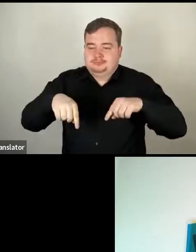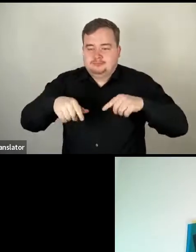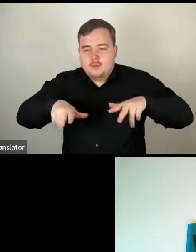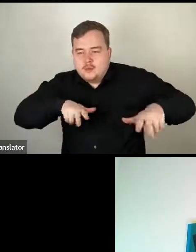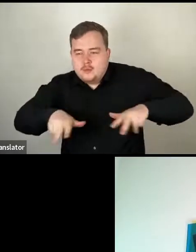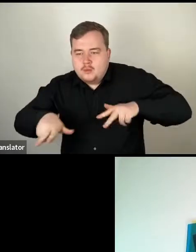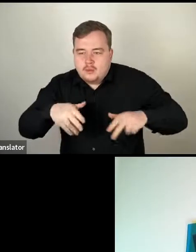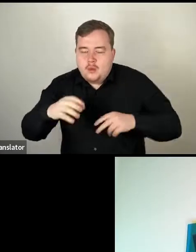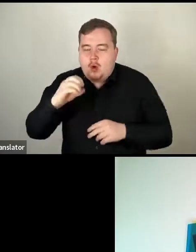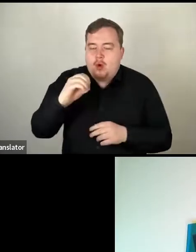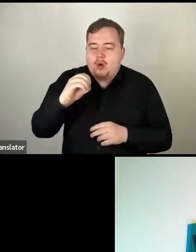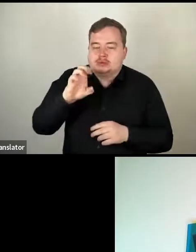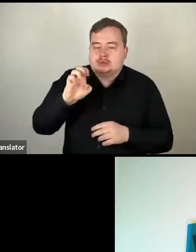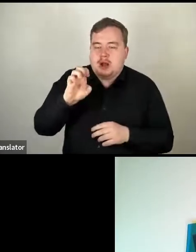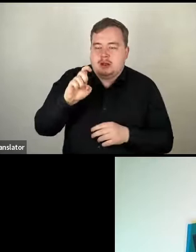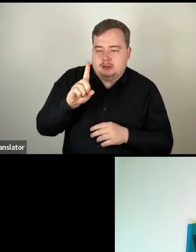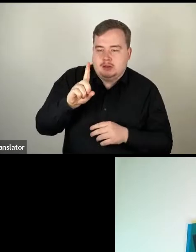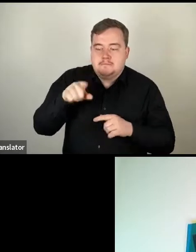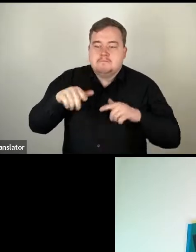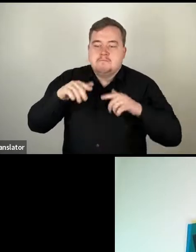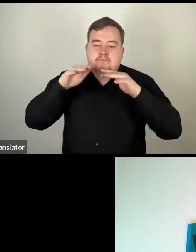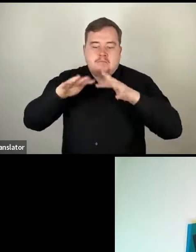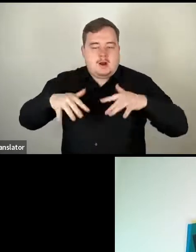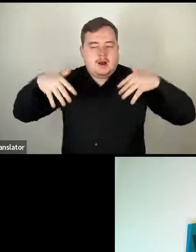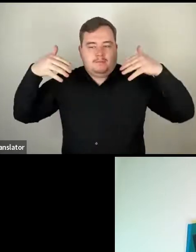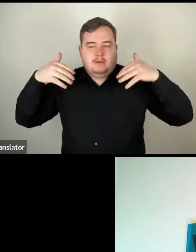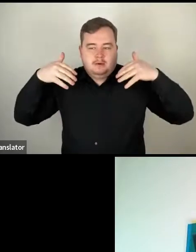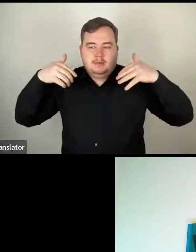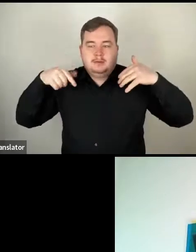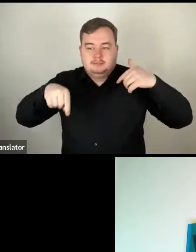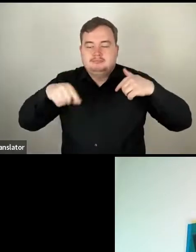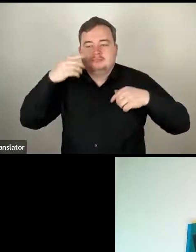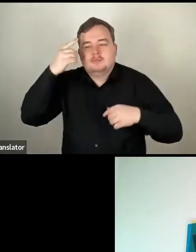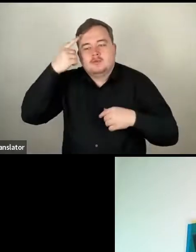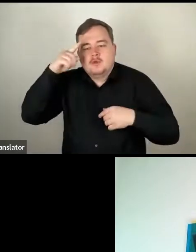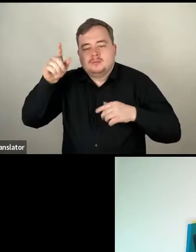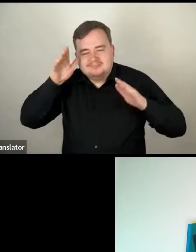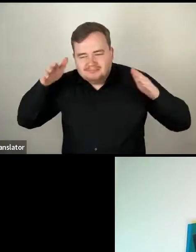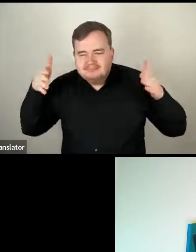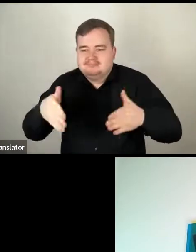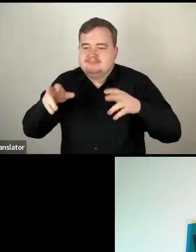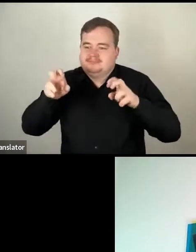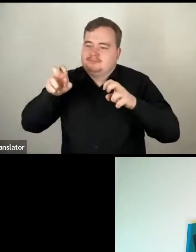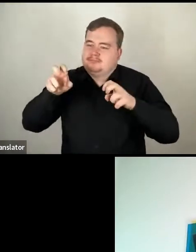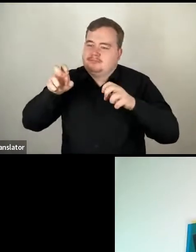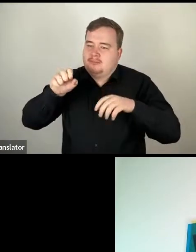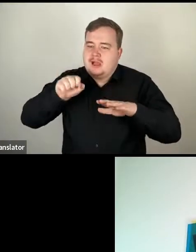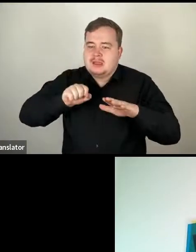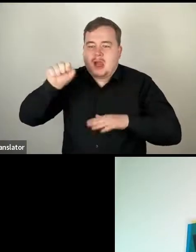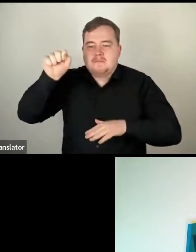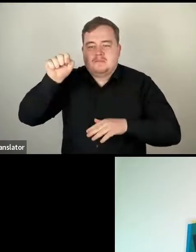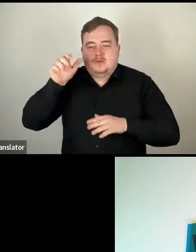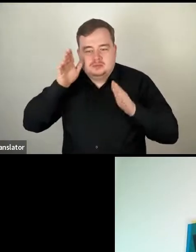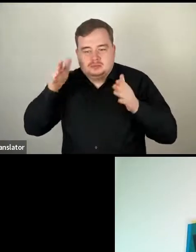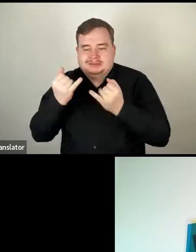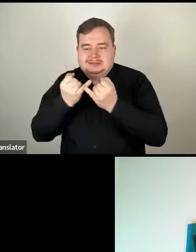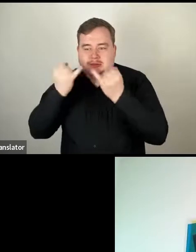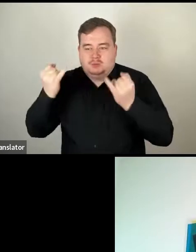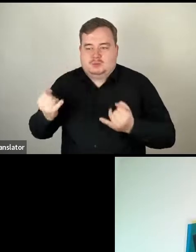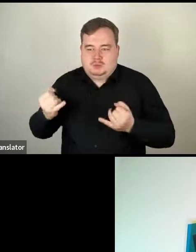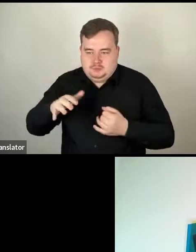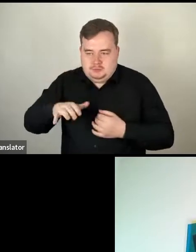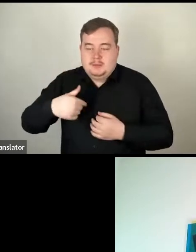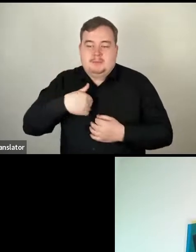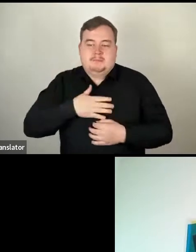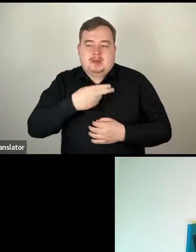Assembly and OSCE Office for Democratic Institutions and Human Rights. My name is Hanna Djogovic, and I work as